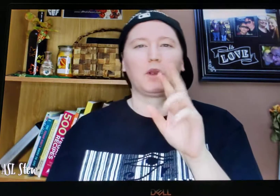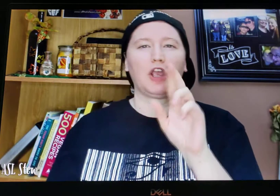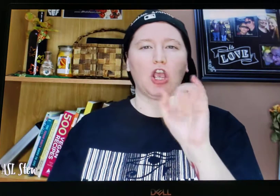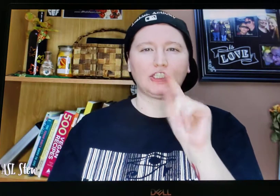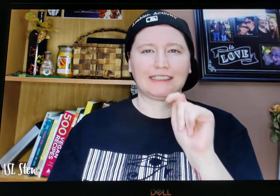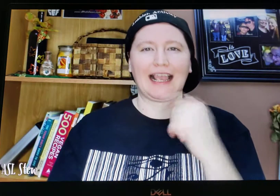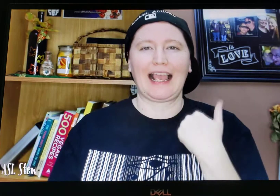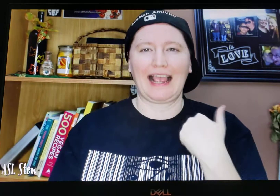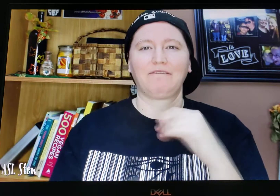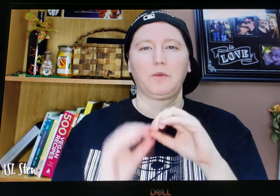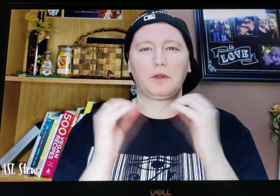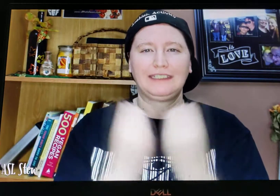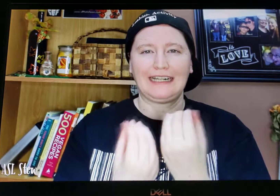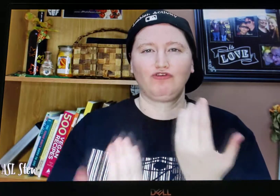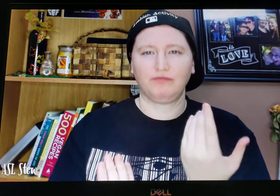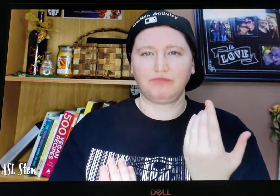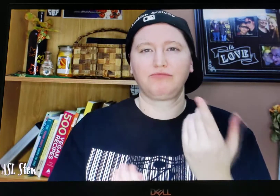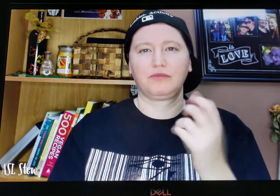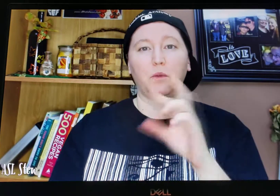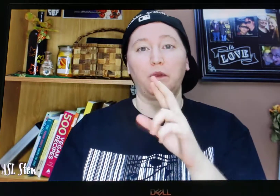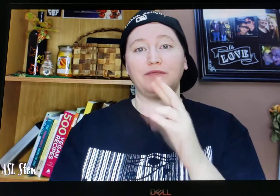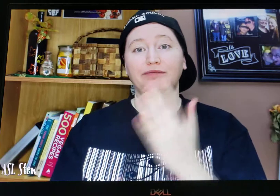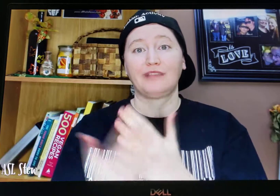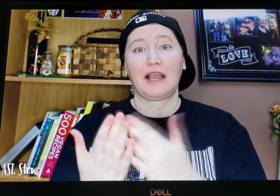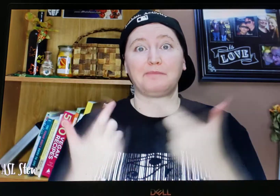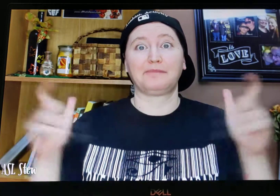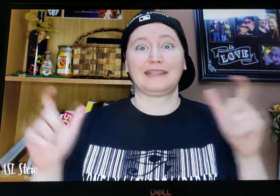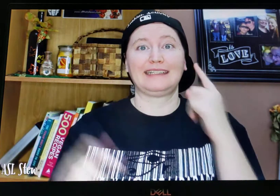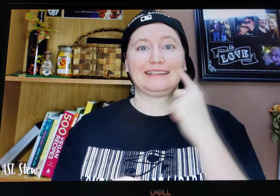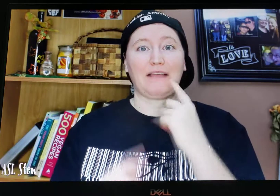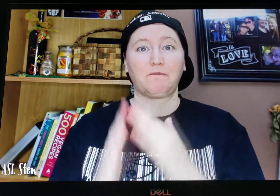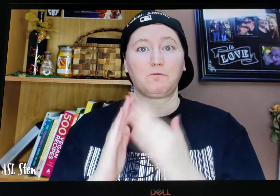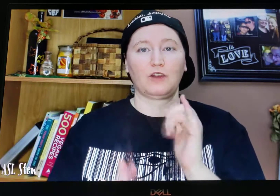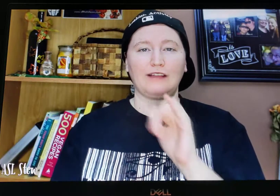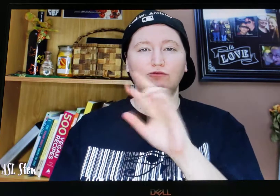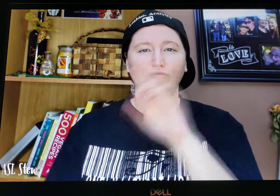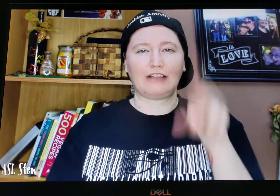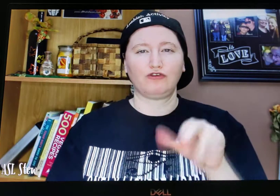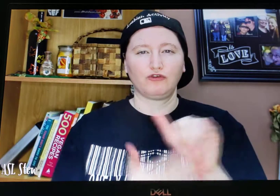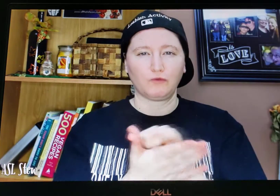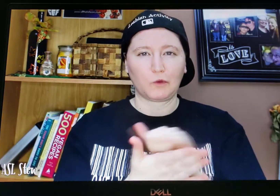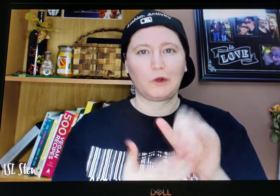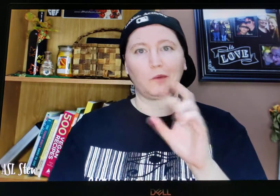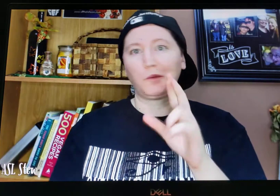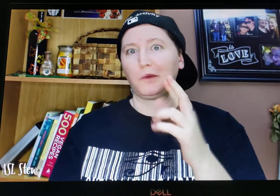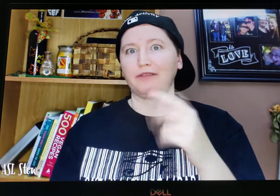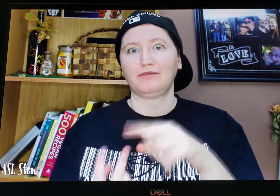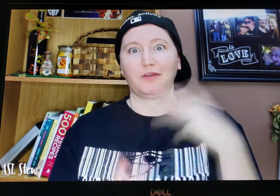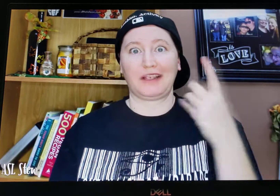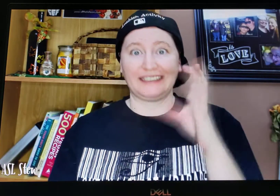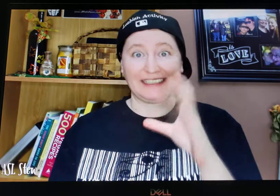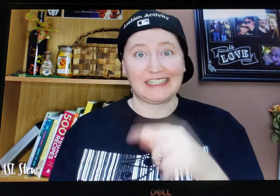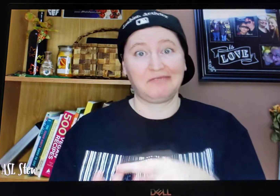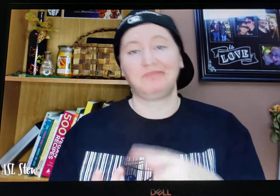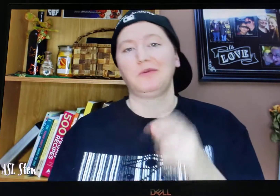resources. Also Gallaudet has a resource page. There's also big deaf communities like Rochester, New